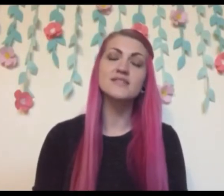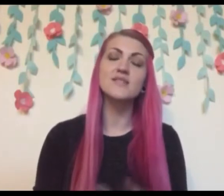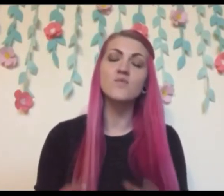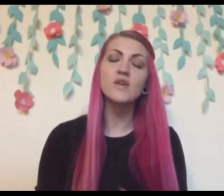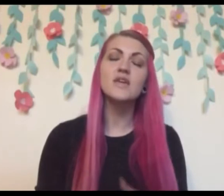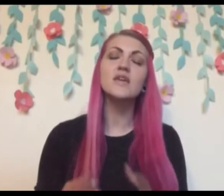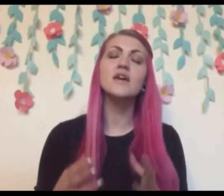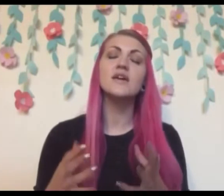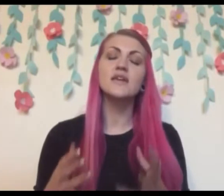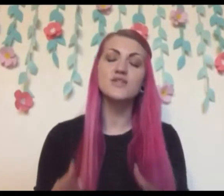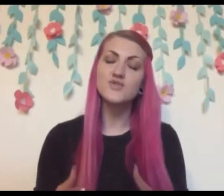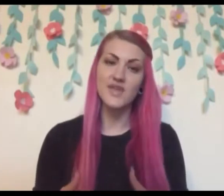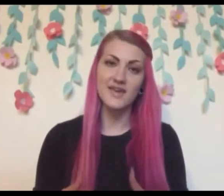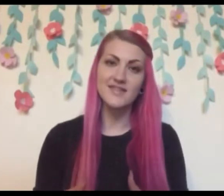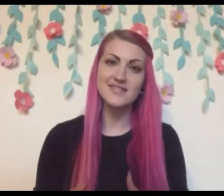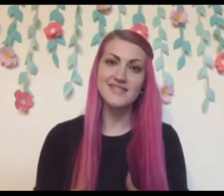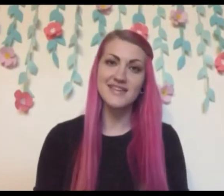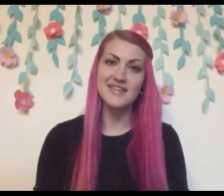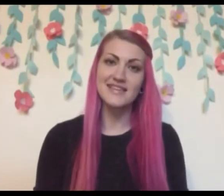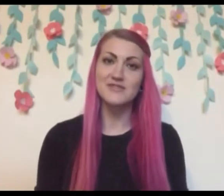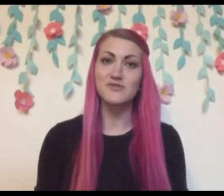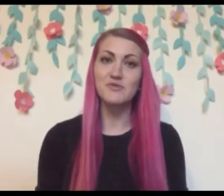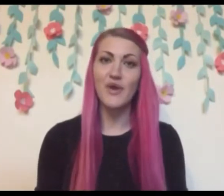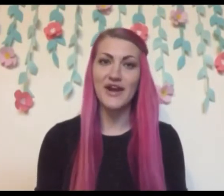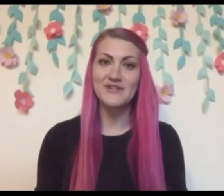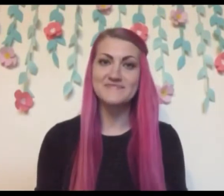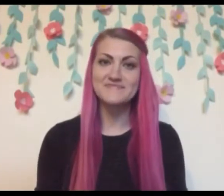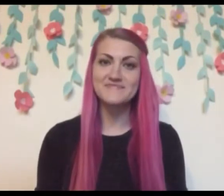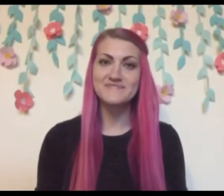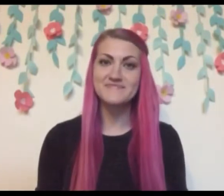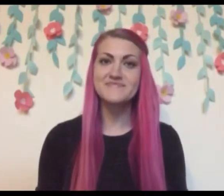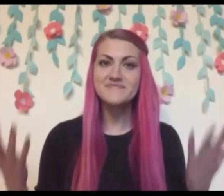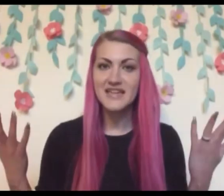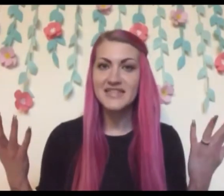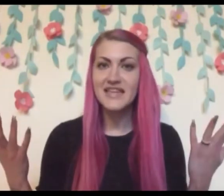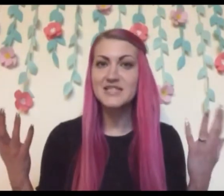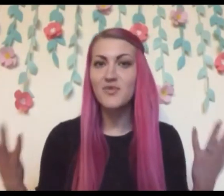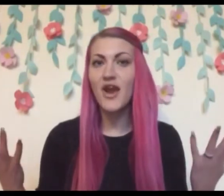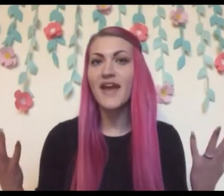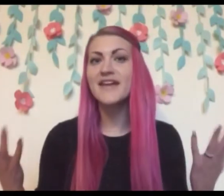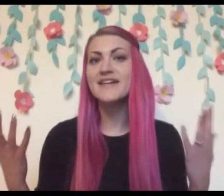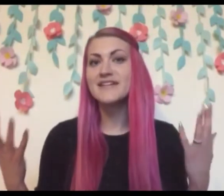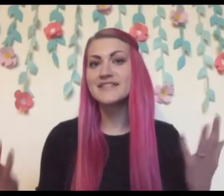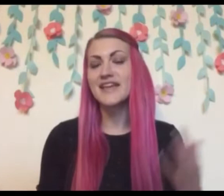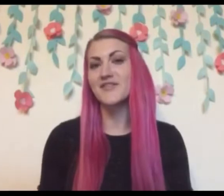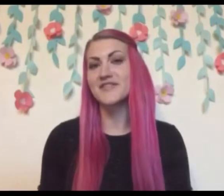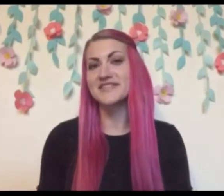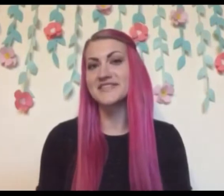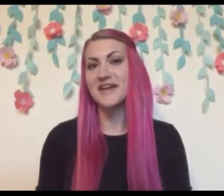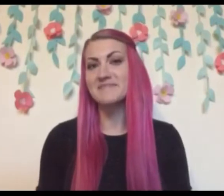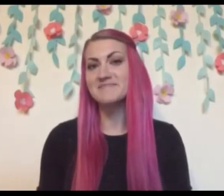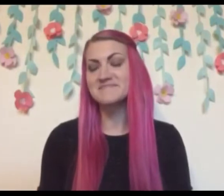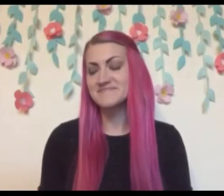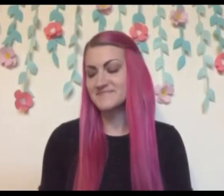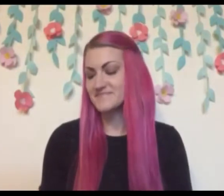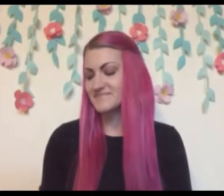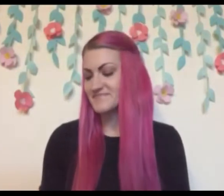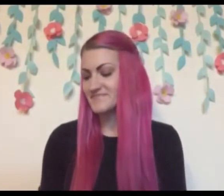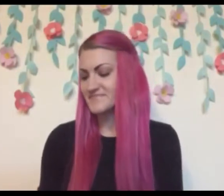important ways that we can do this is through prayer. Let us pray together at this